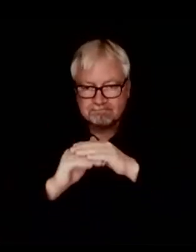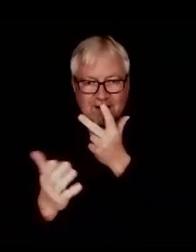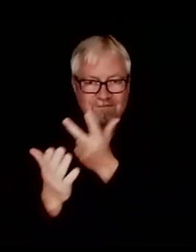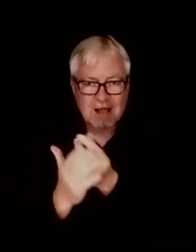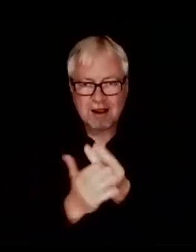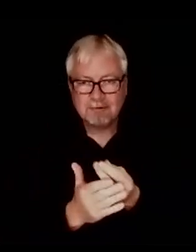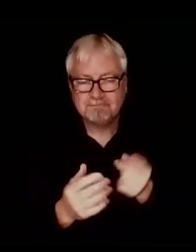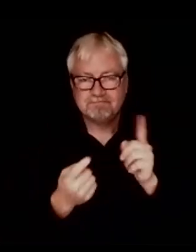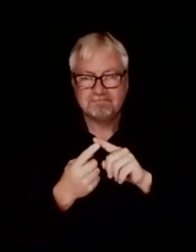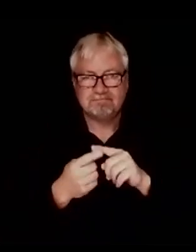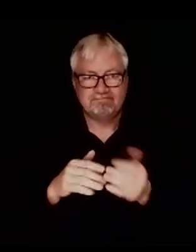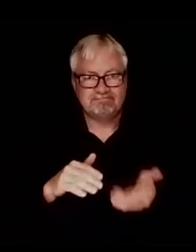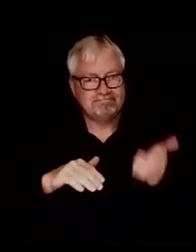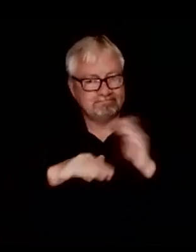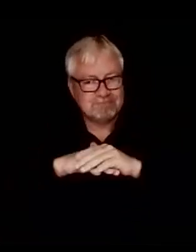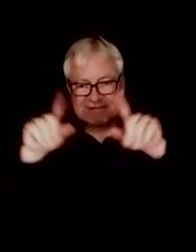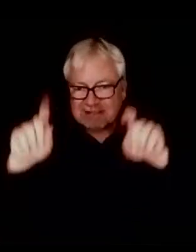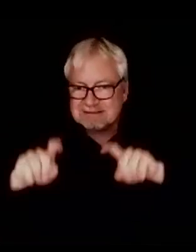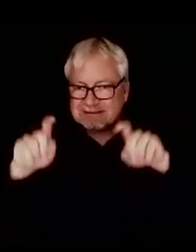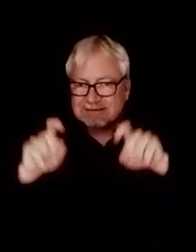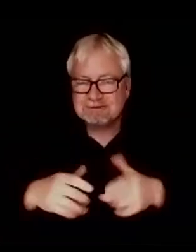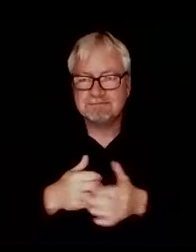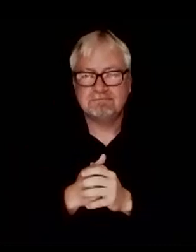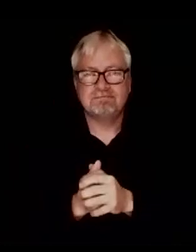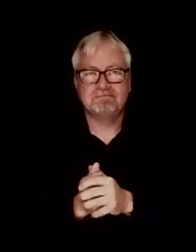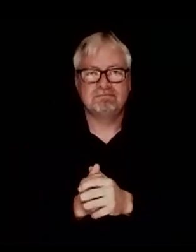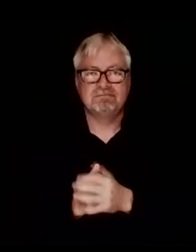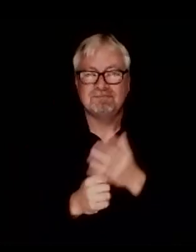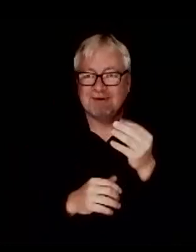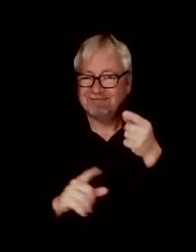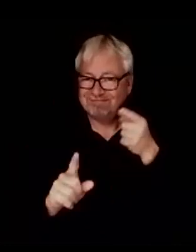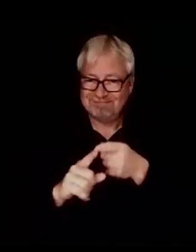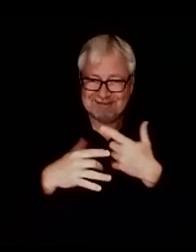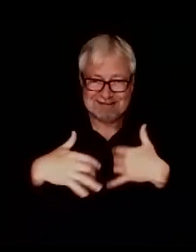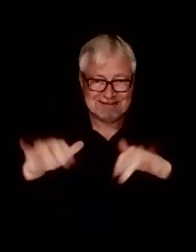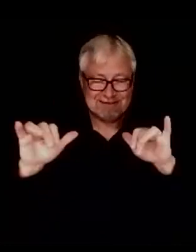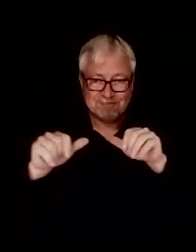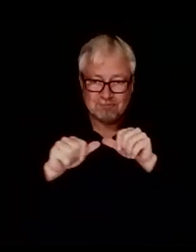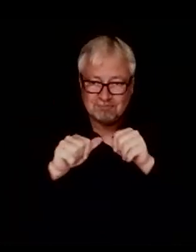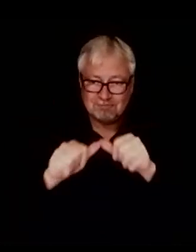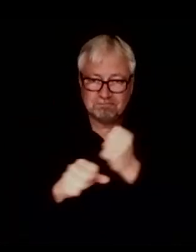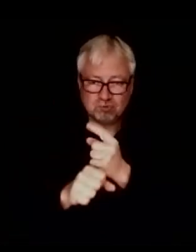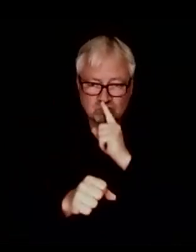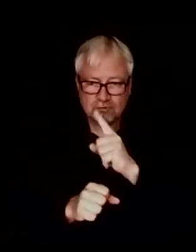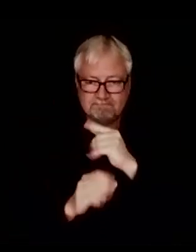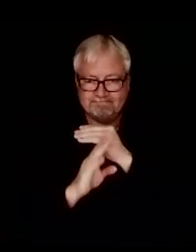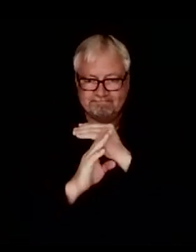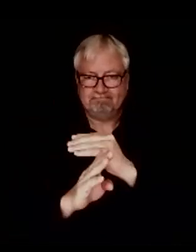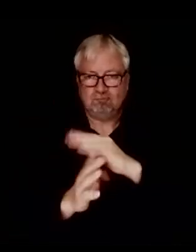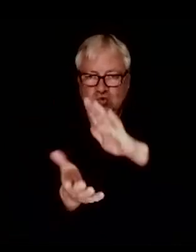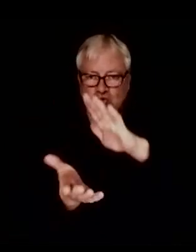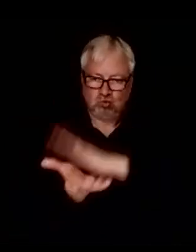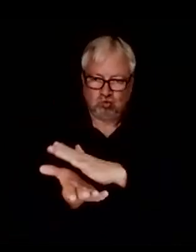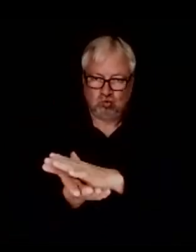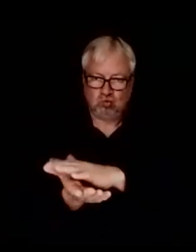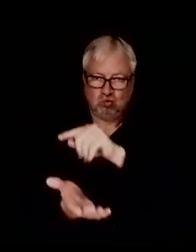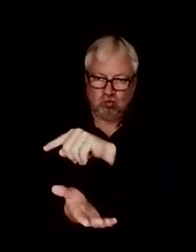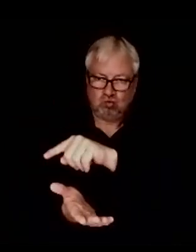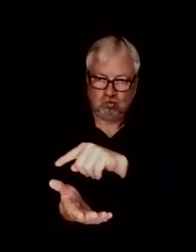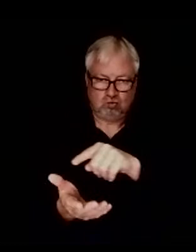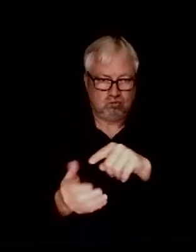us protect the ability of schools to stay in person, can protect the ability